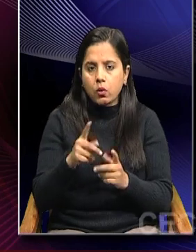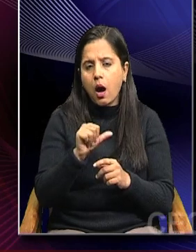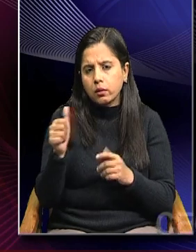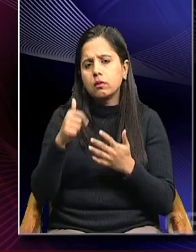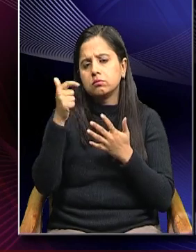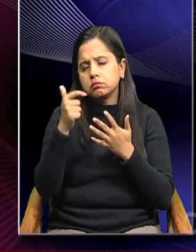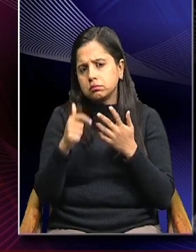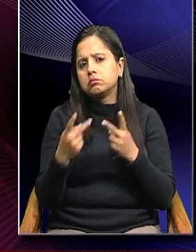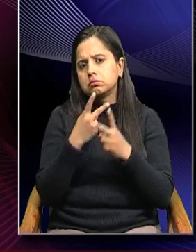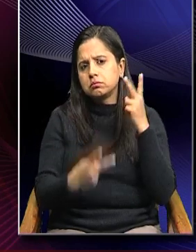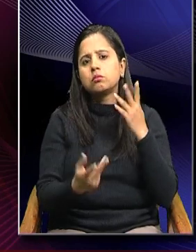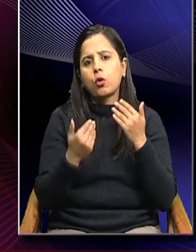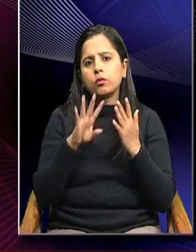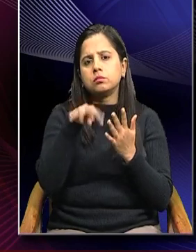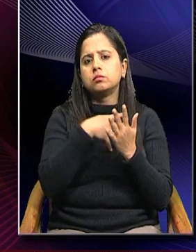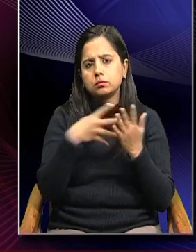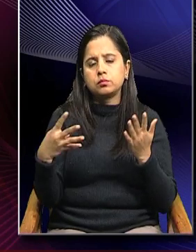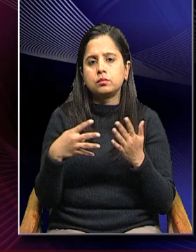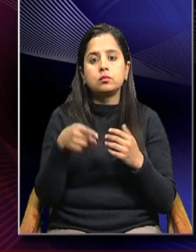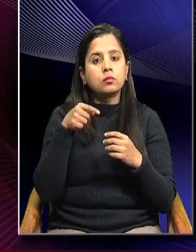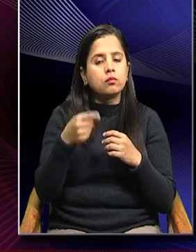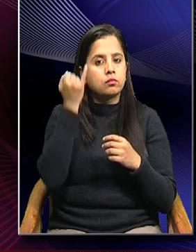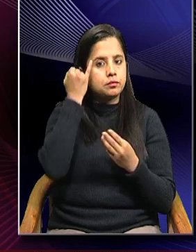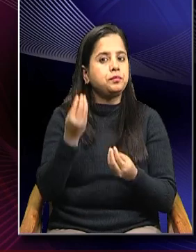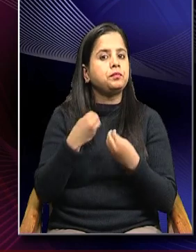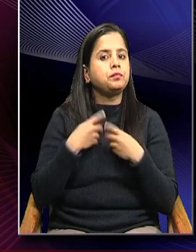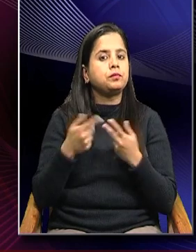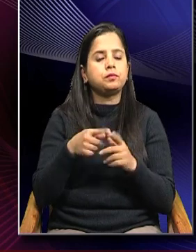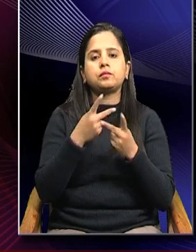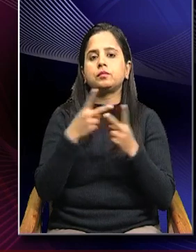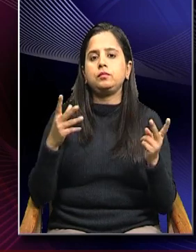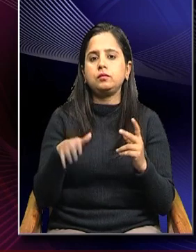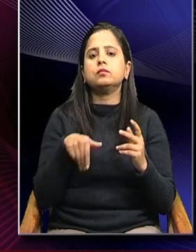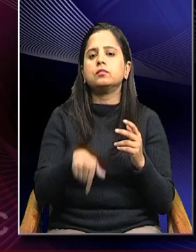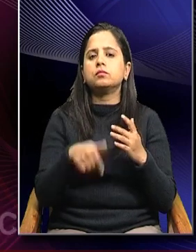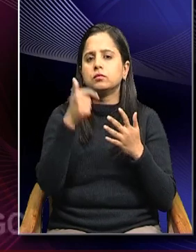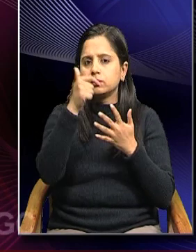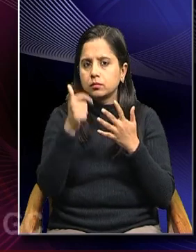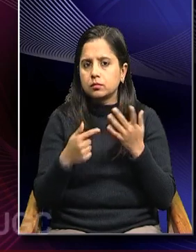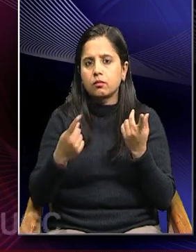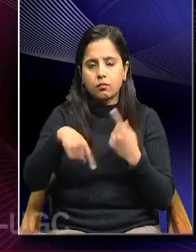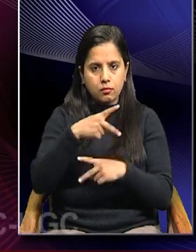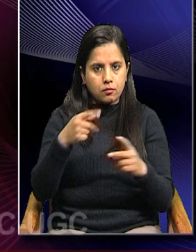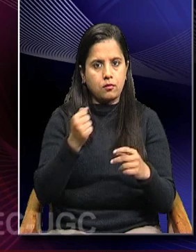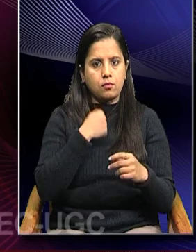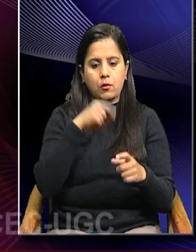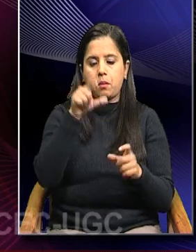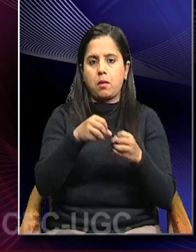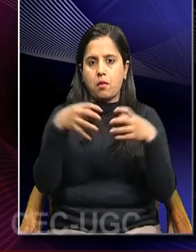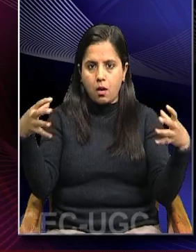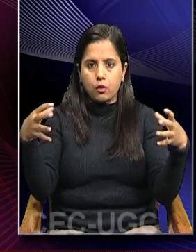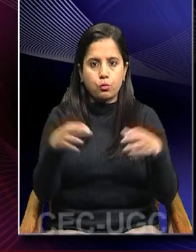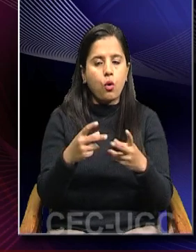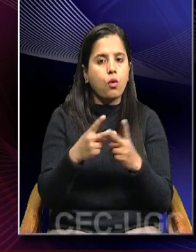statistics. So this would give us the idea about the different variants of our population or